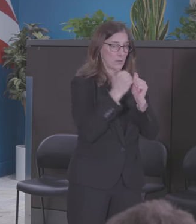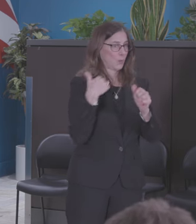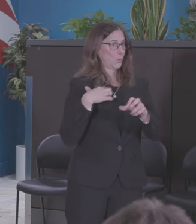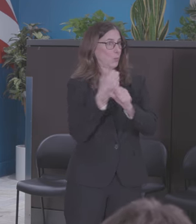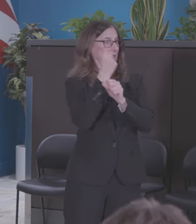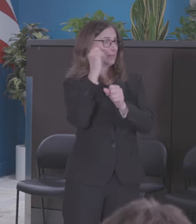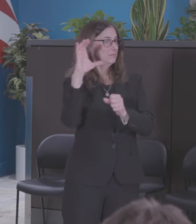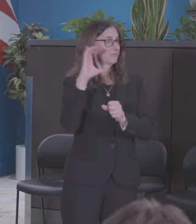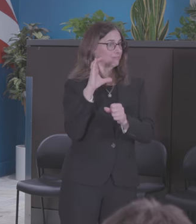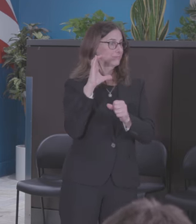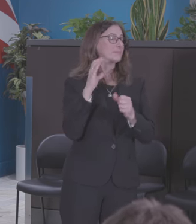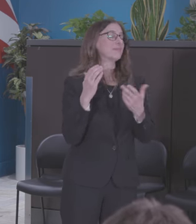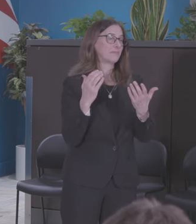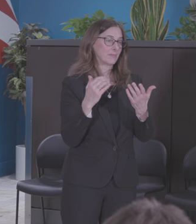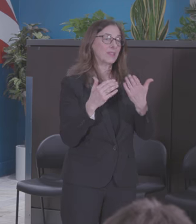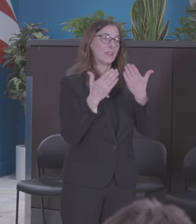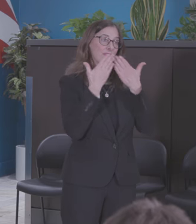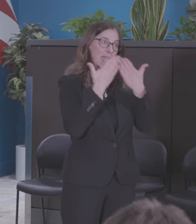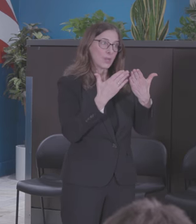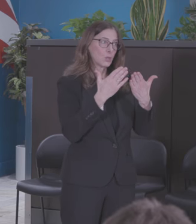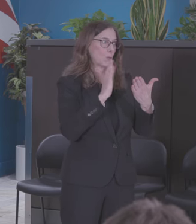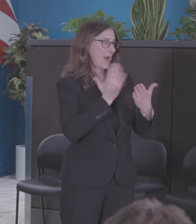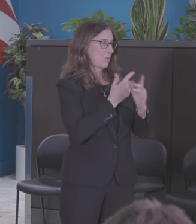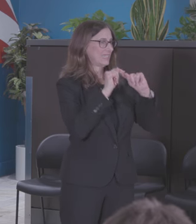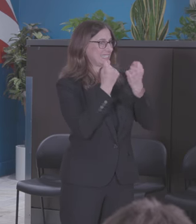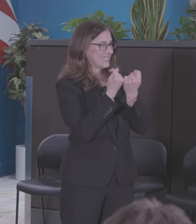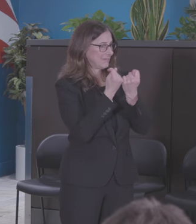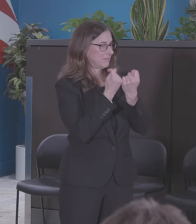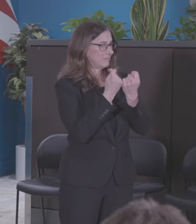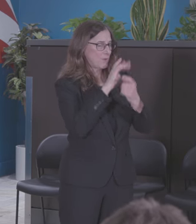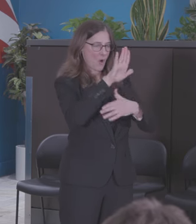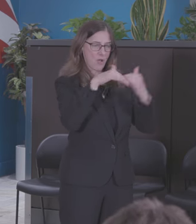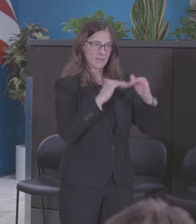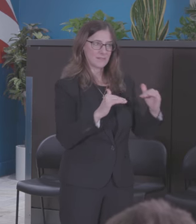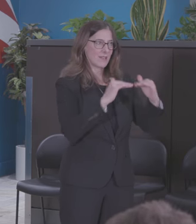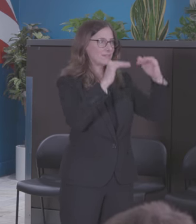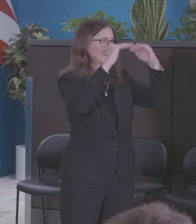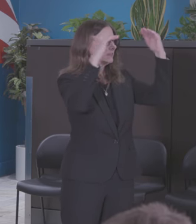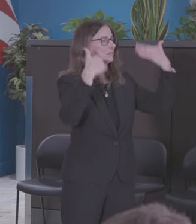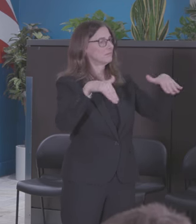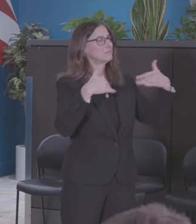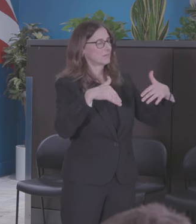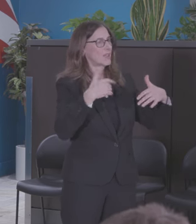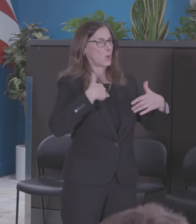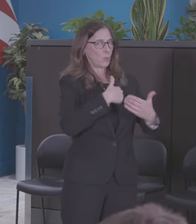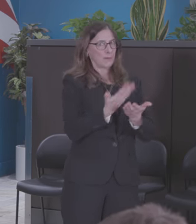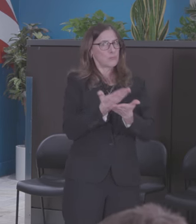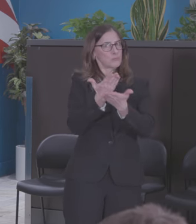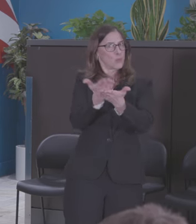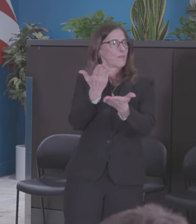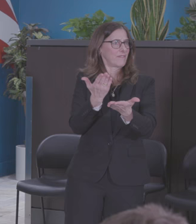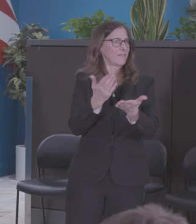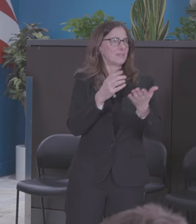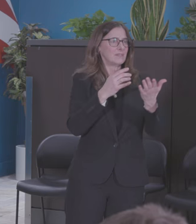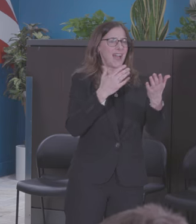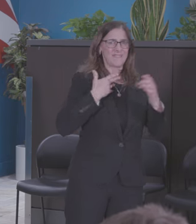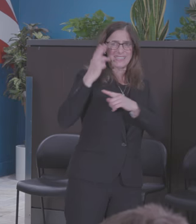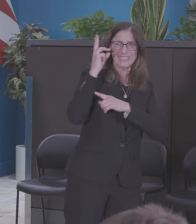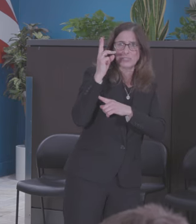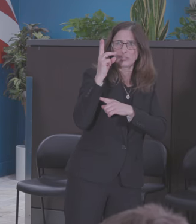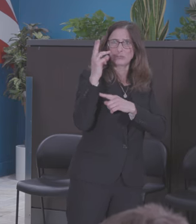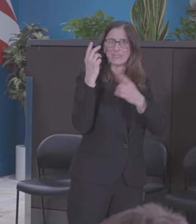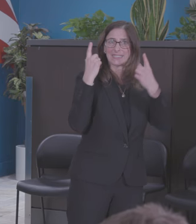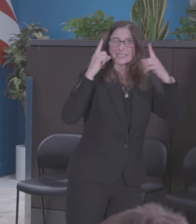our team across all levels that we were able to demonstrate the capacity and proven success to be able to secure those resources. And